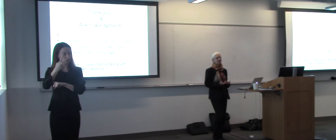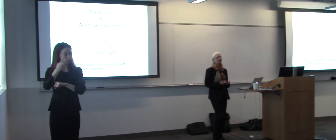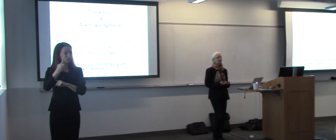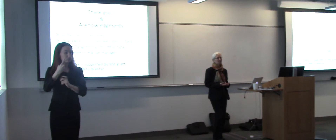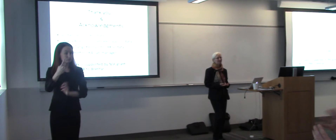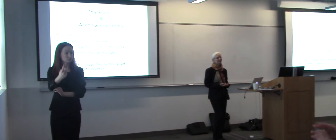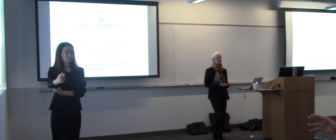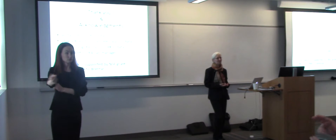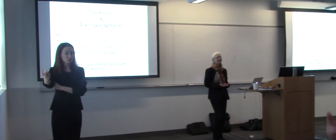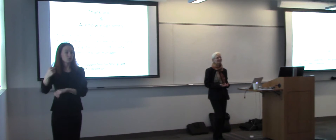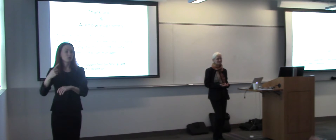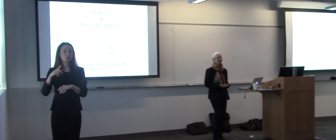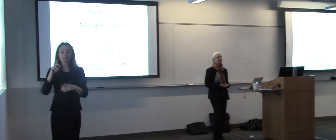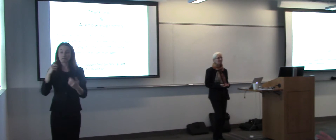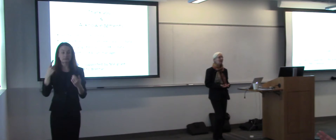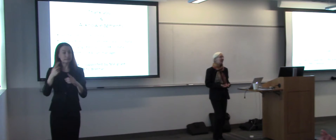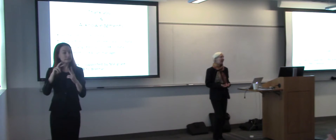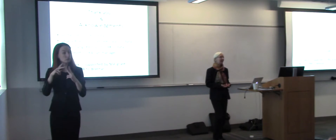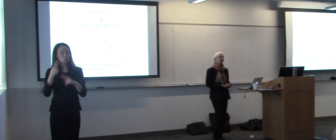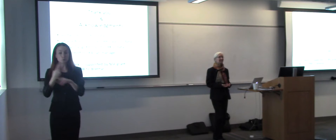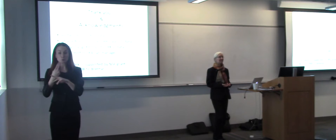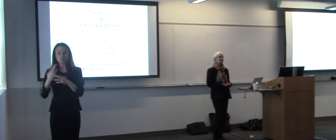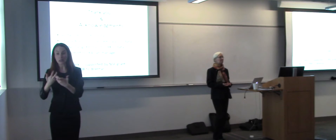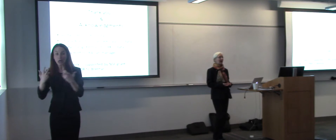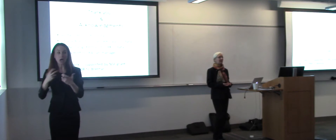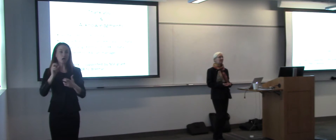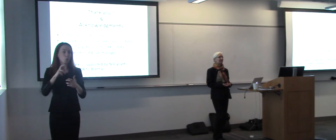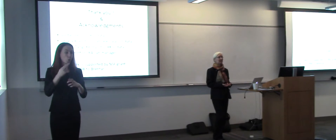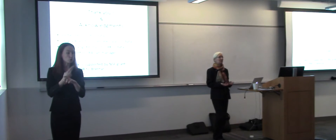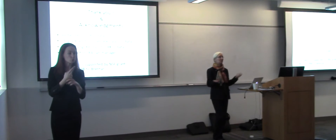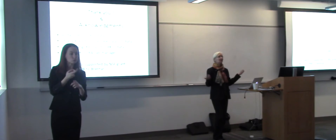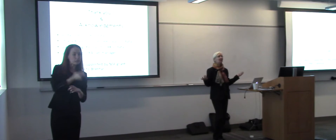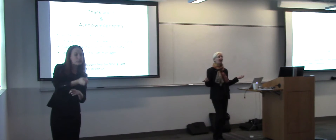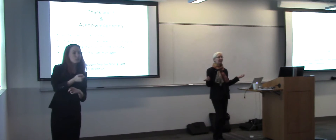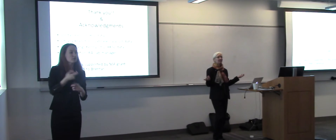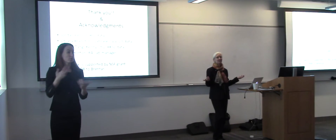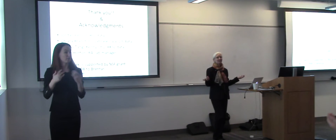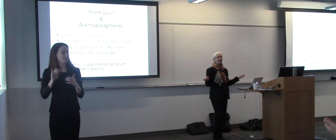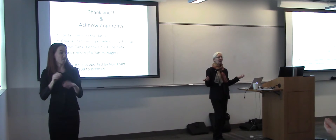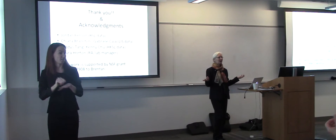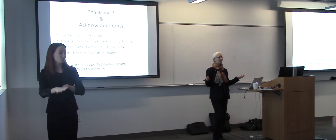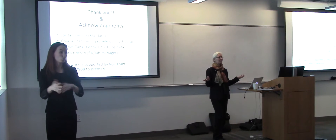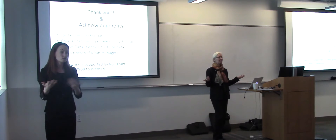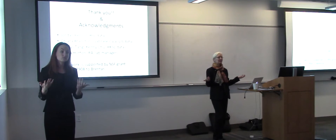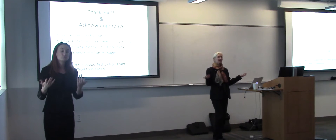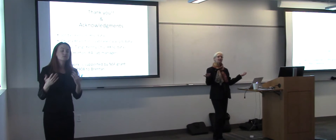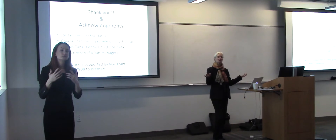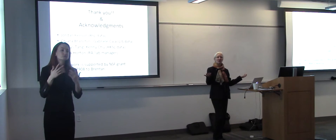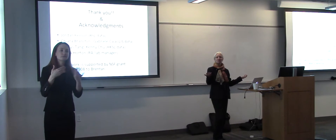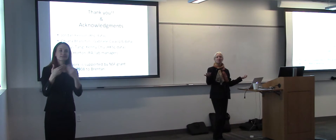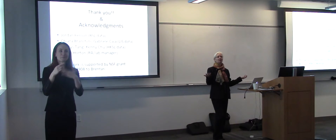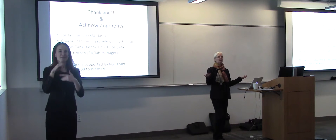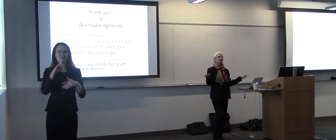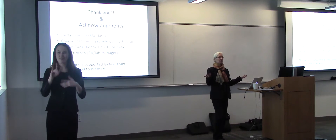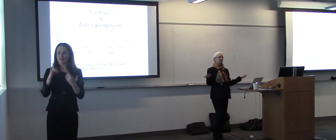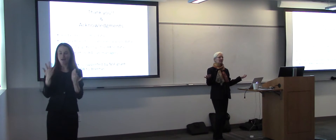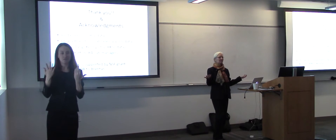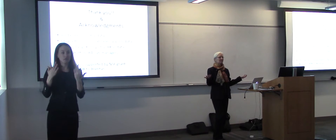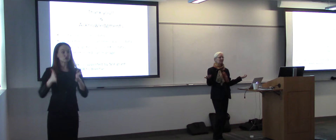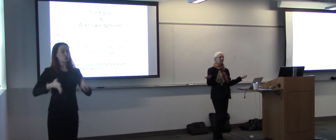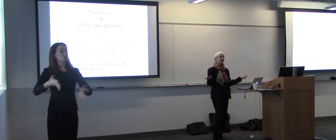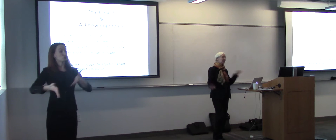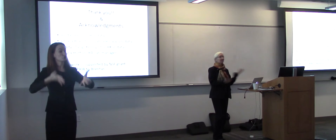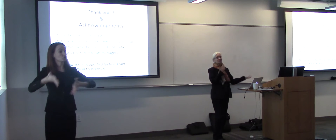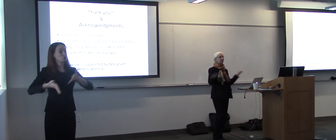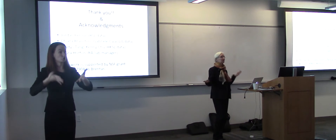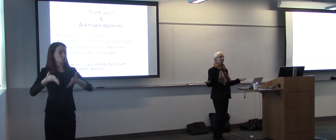grammatical objects within the linguistic system. And it doesn't even matter that they look like maybe even gestural forms that you might